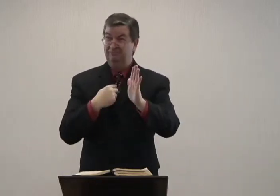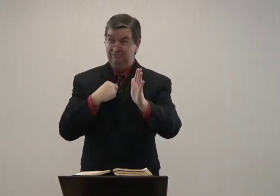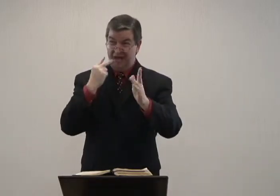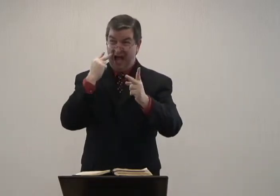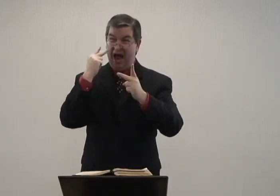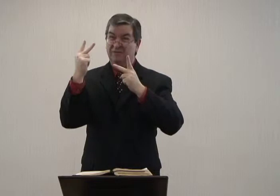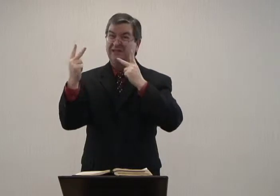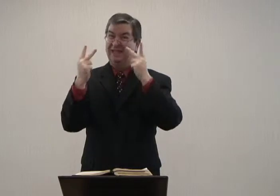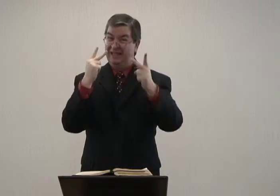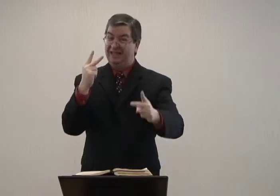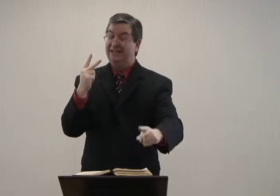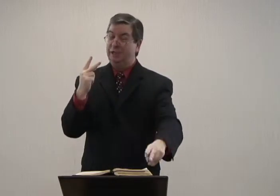Honest.